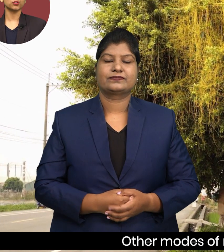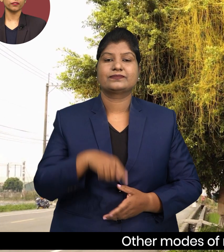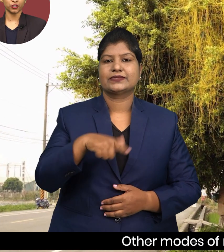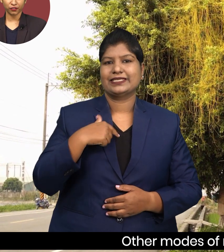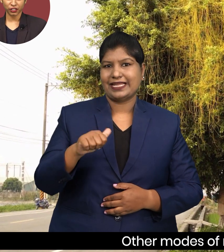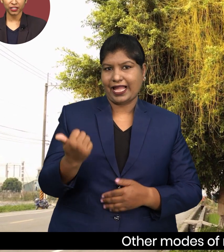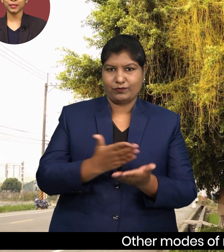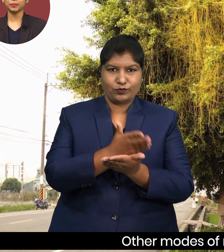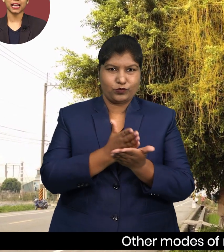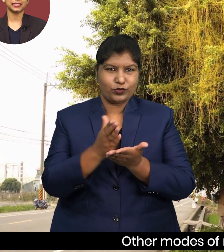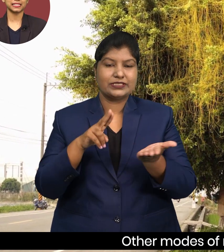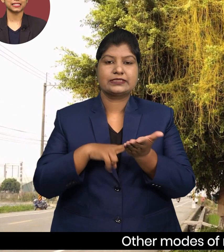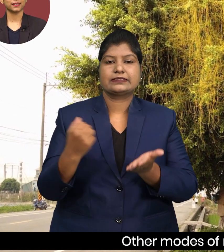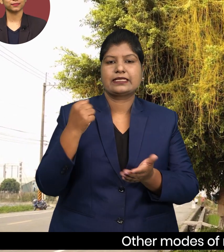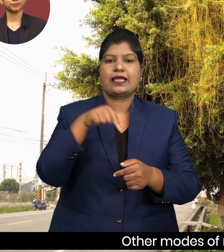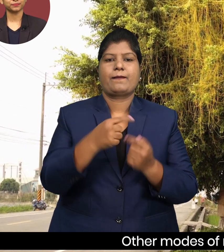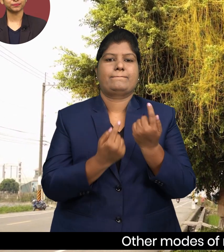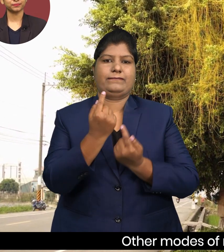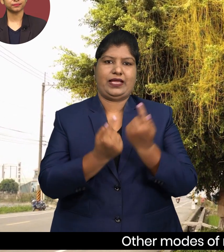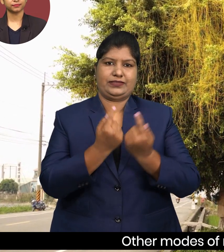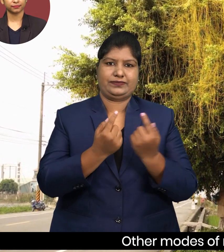Other modes of nutrition in plants.